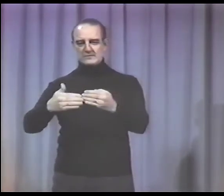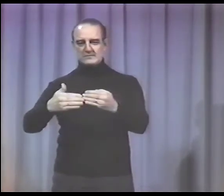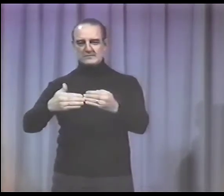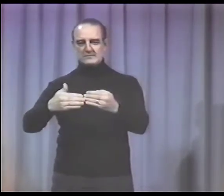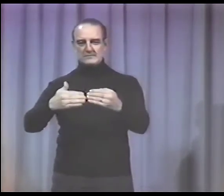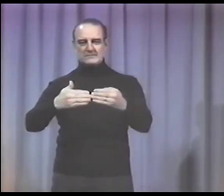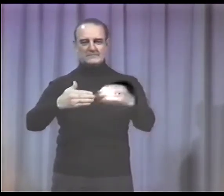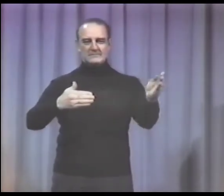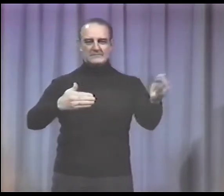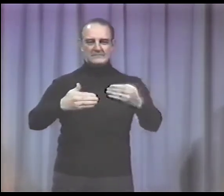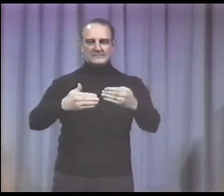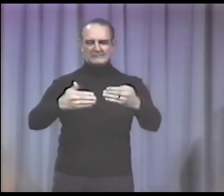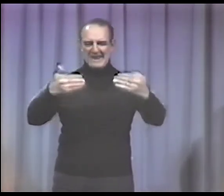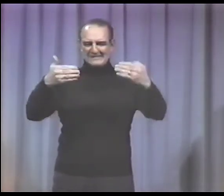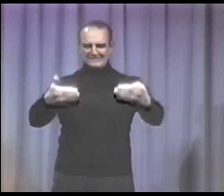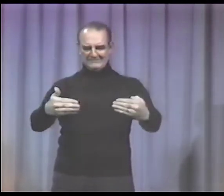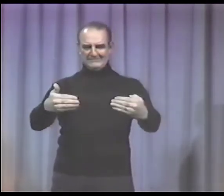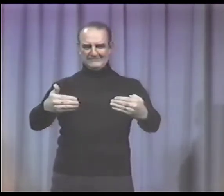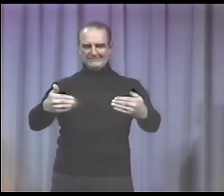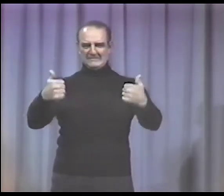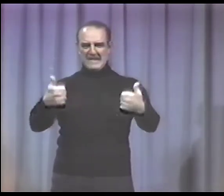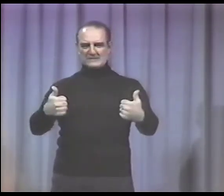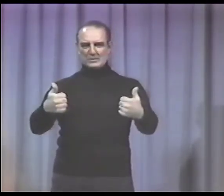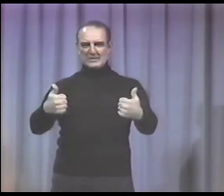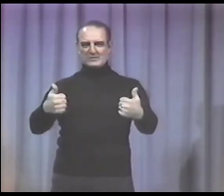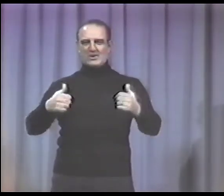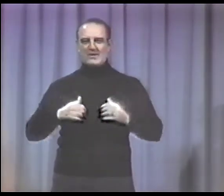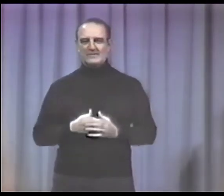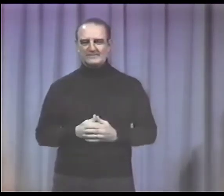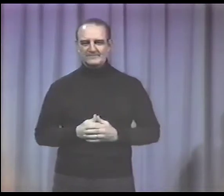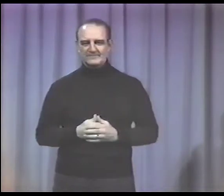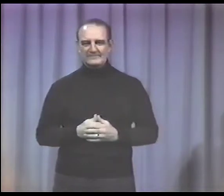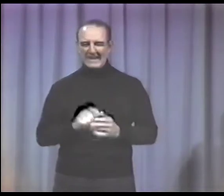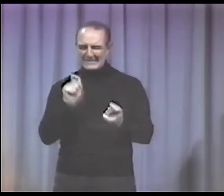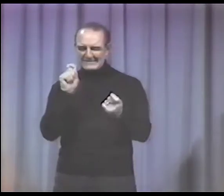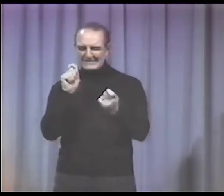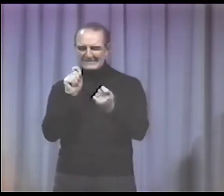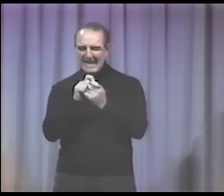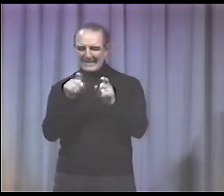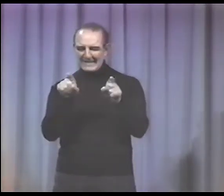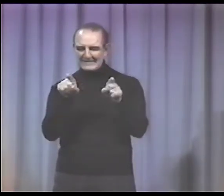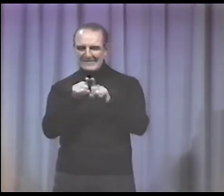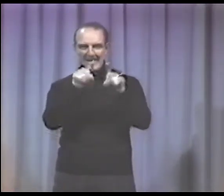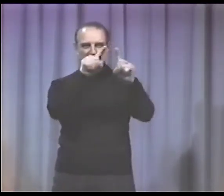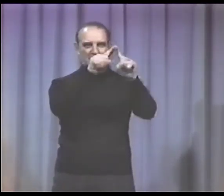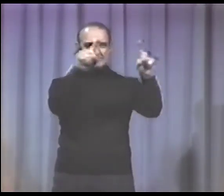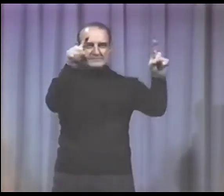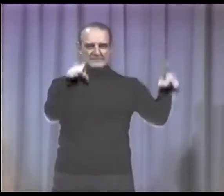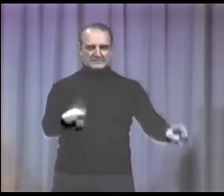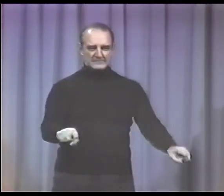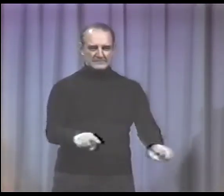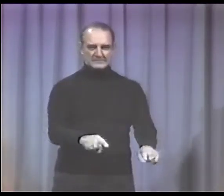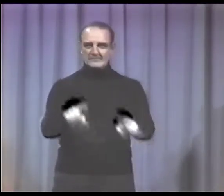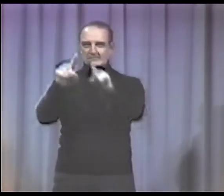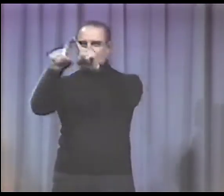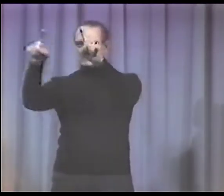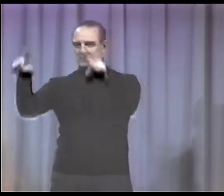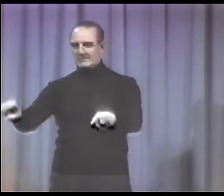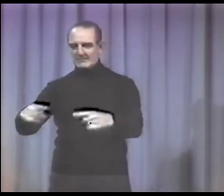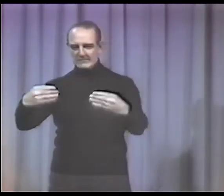And in front of the king were two doors, just opposite of him. And